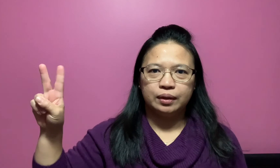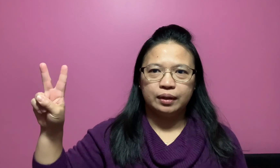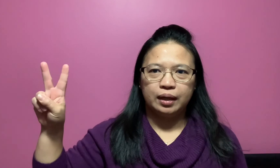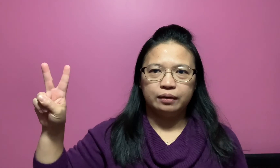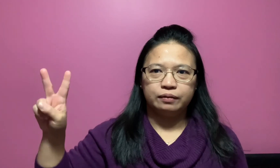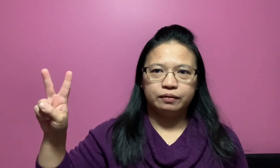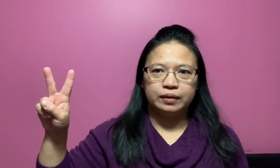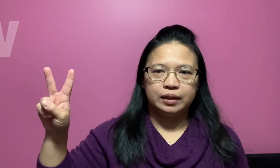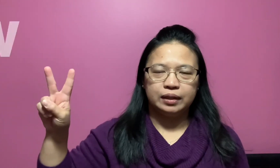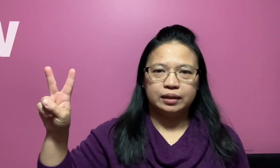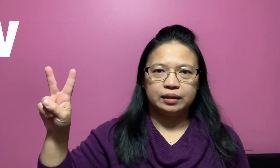V,